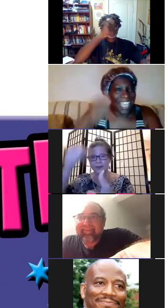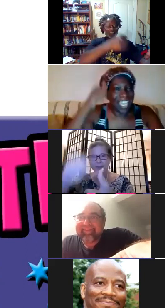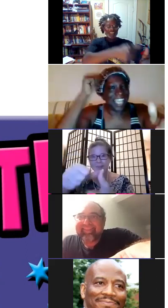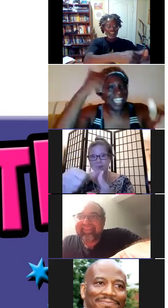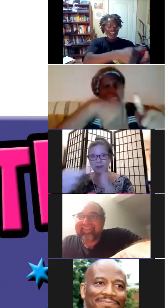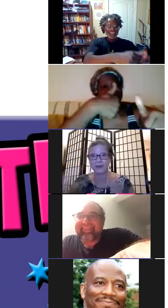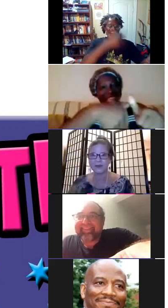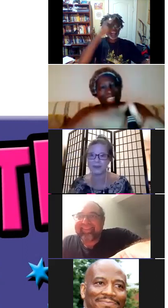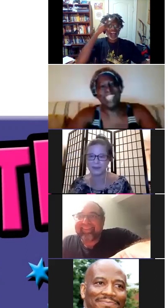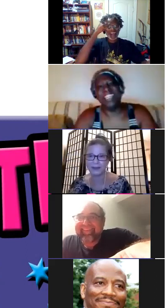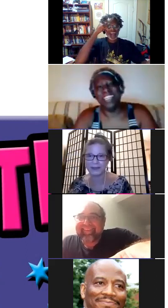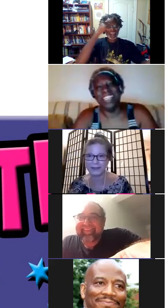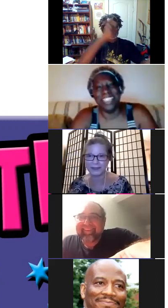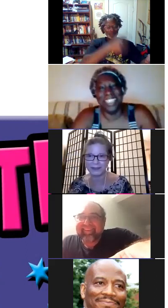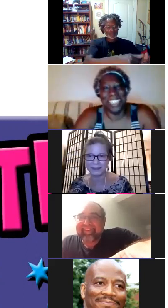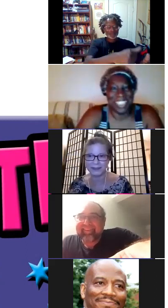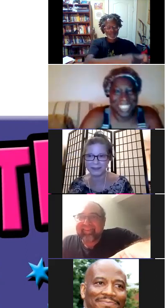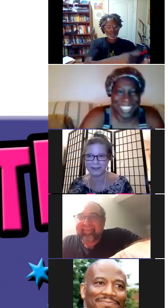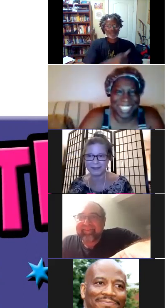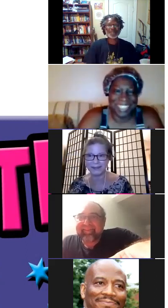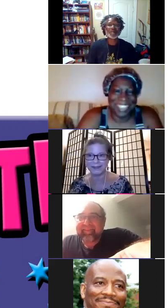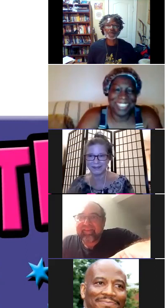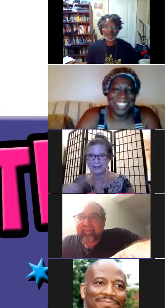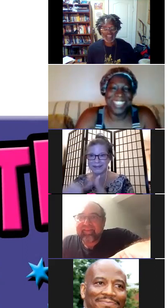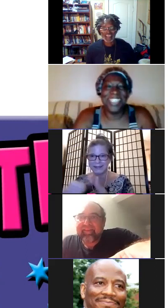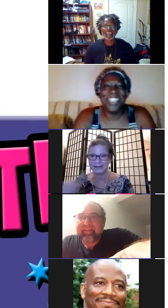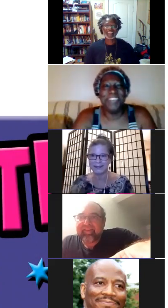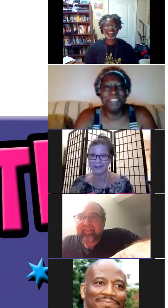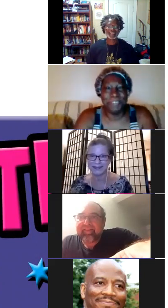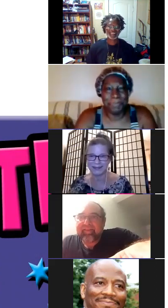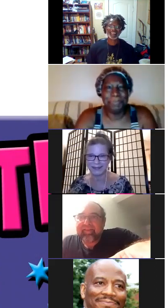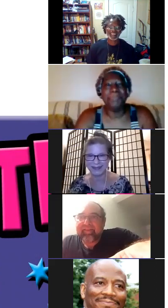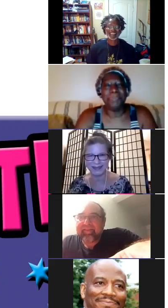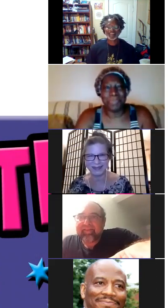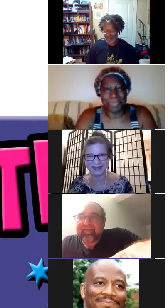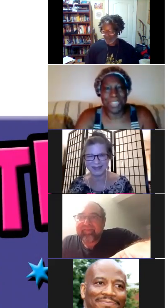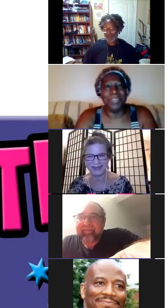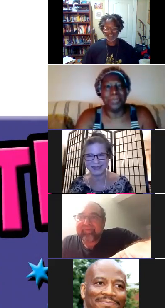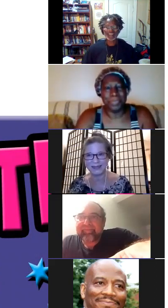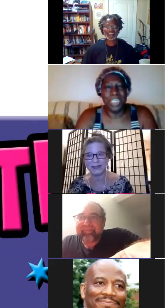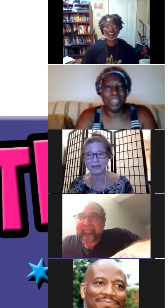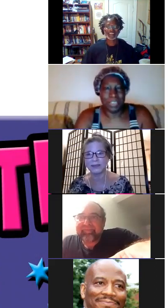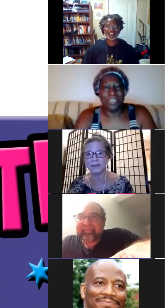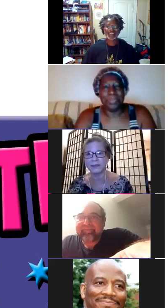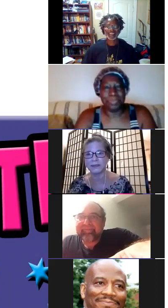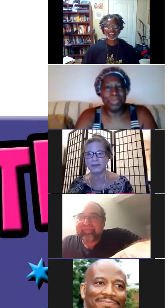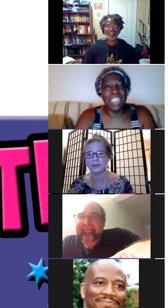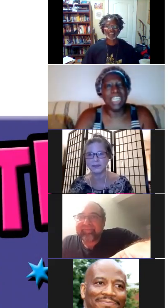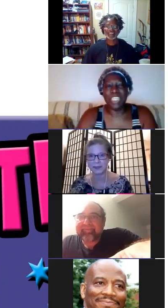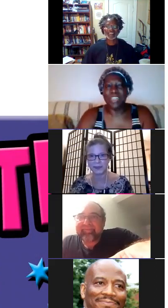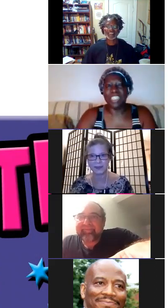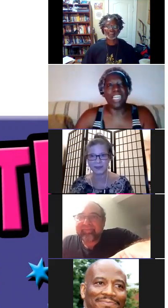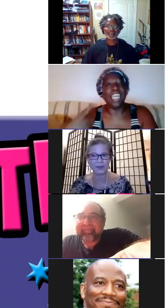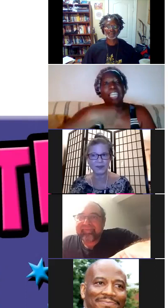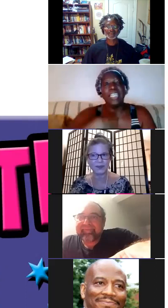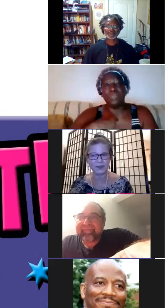So I just wanted to say, I am remembering. Remembering. Yeah, well,